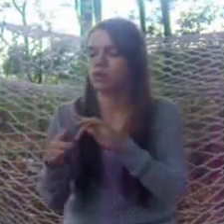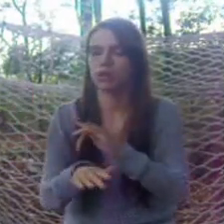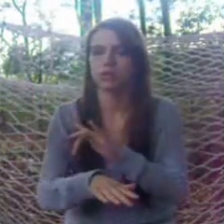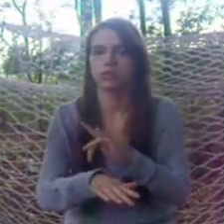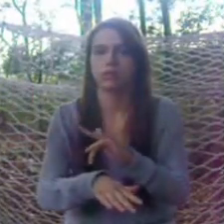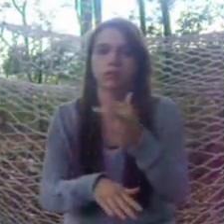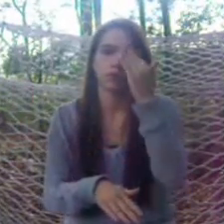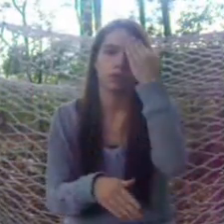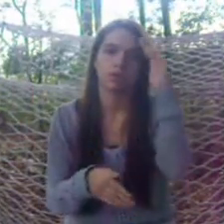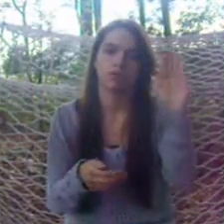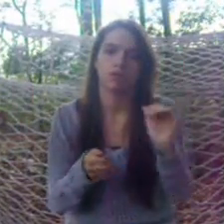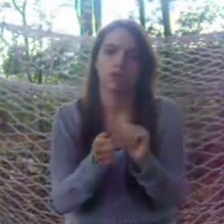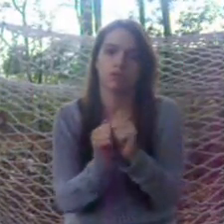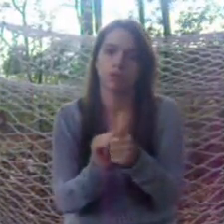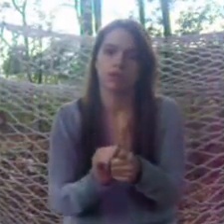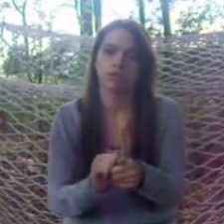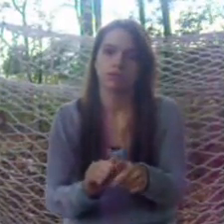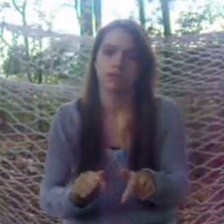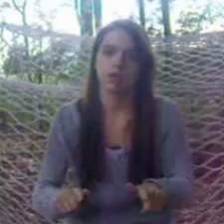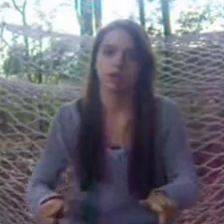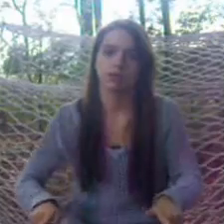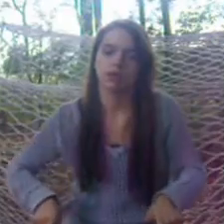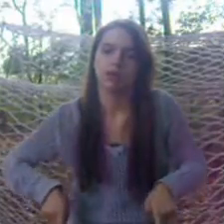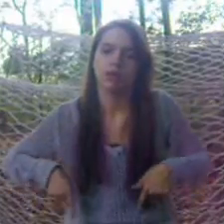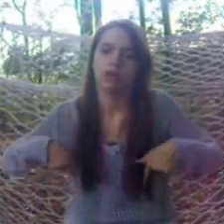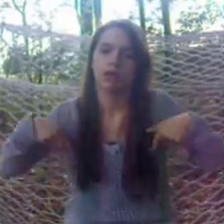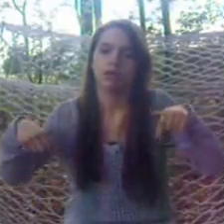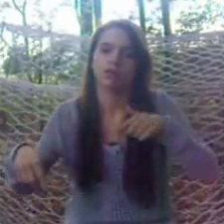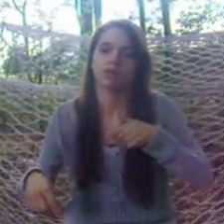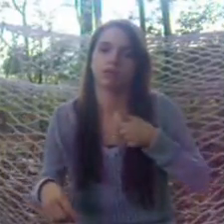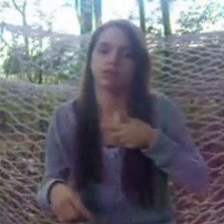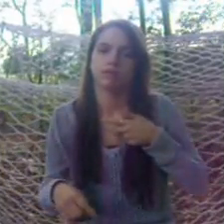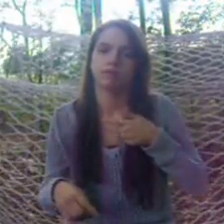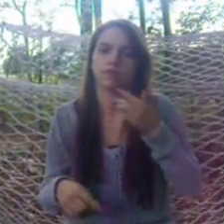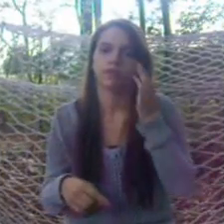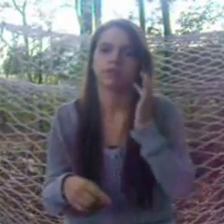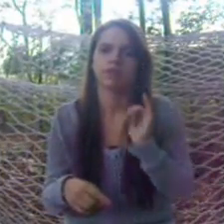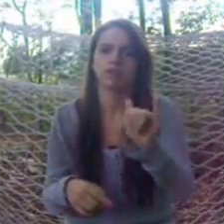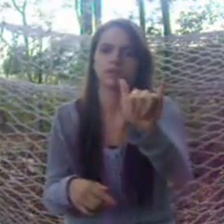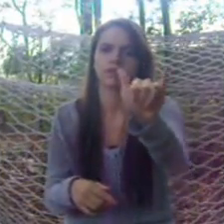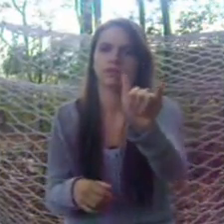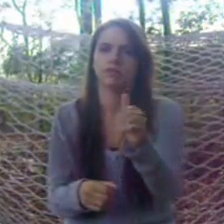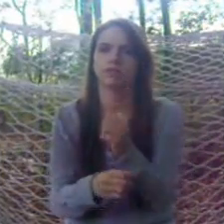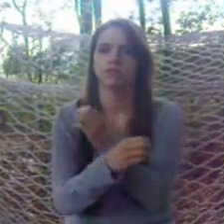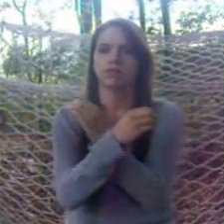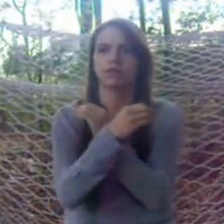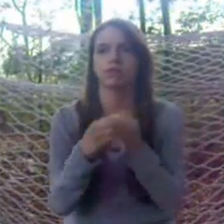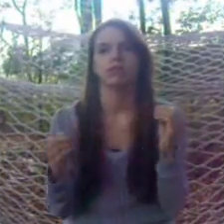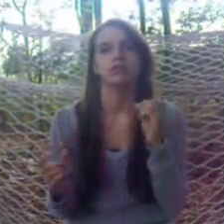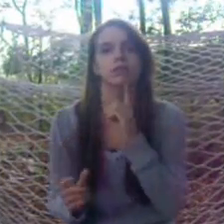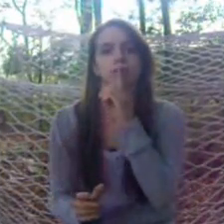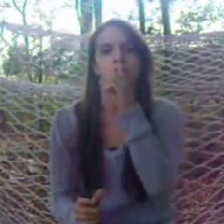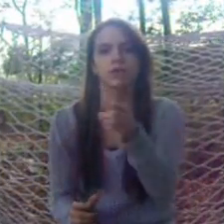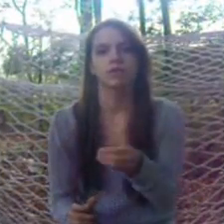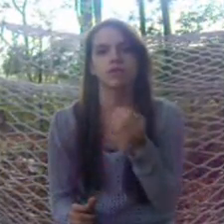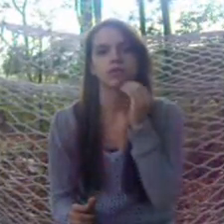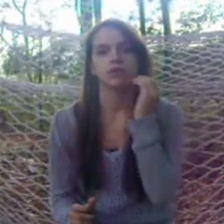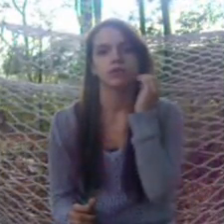at you Glass don't know how much is I know that It Feels Like Forever No